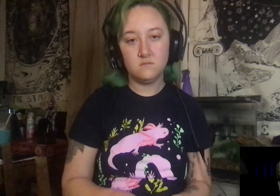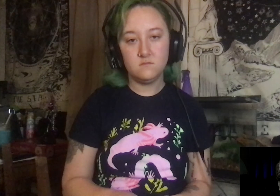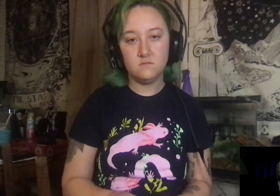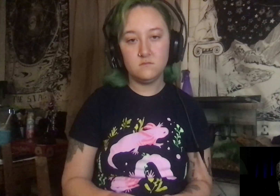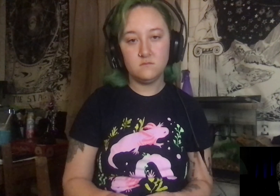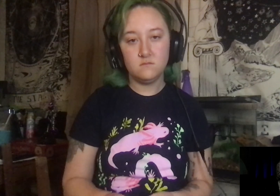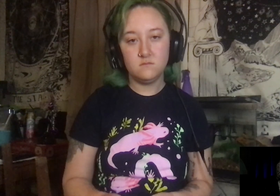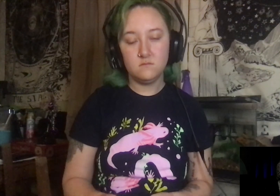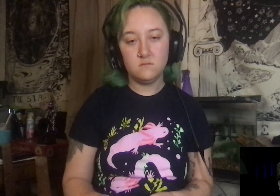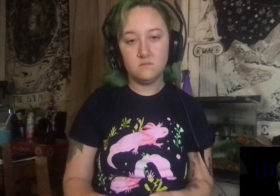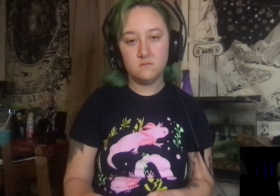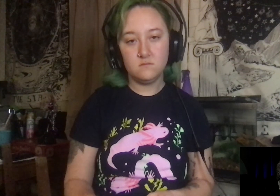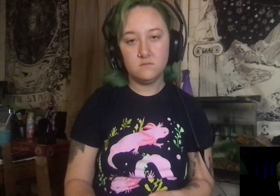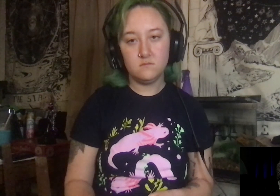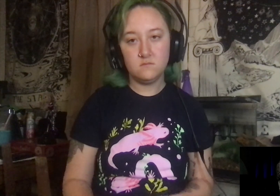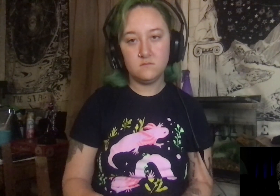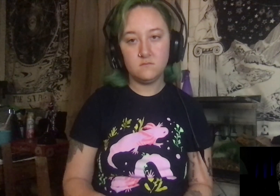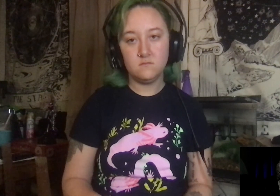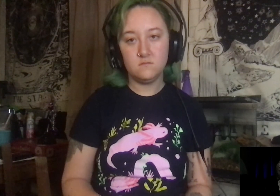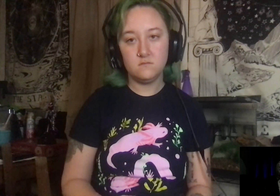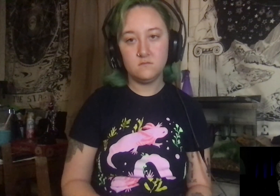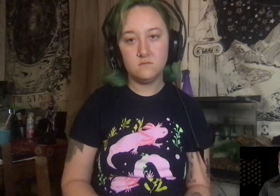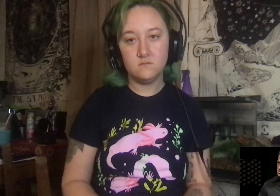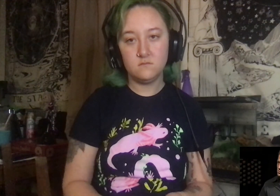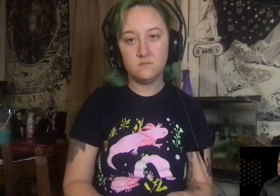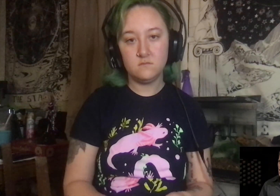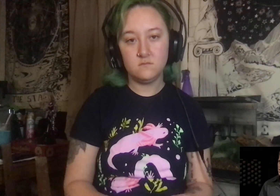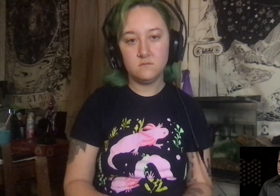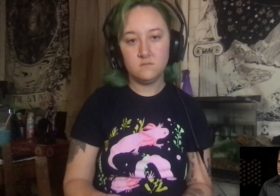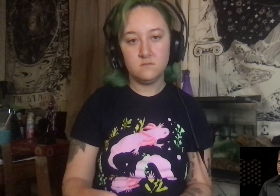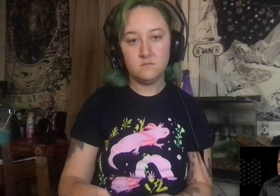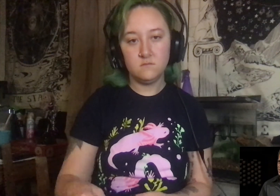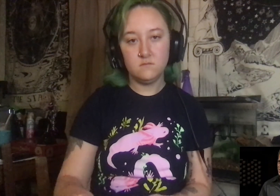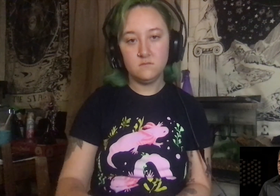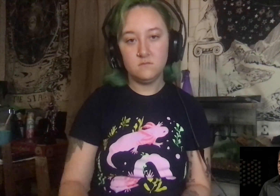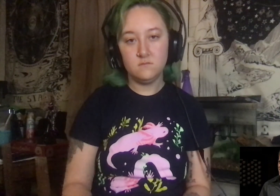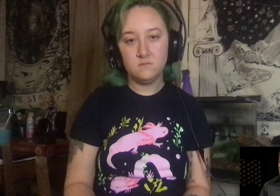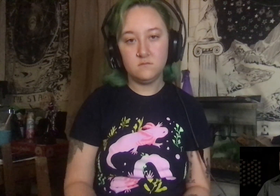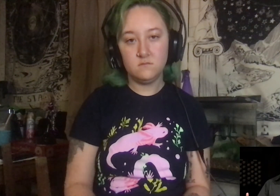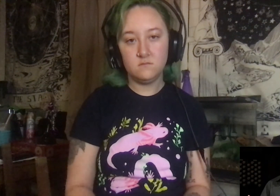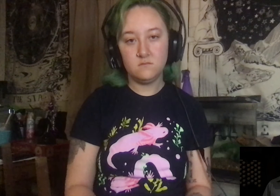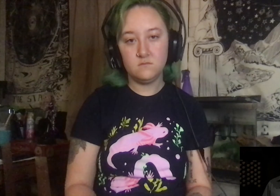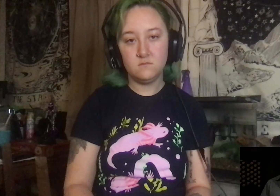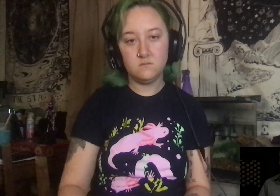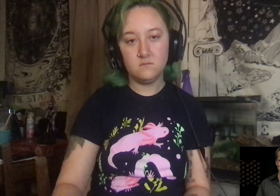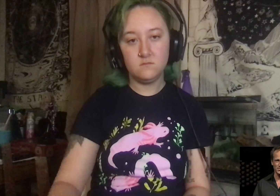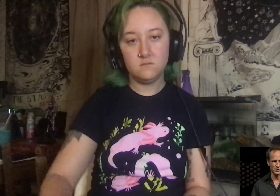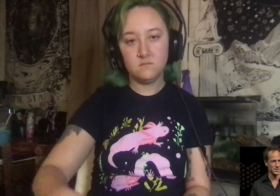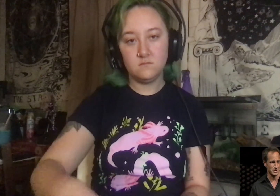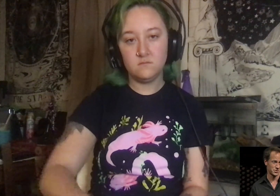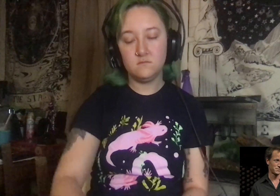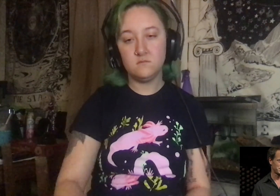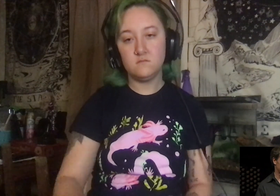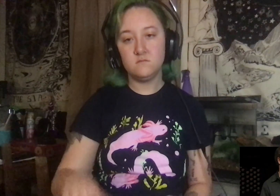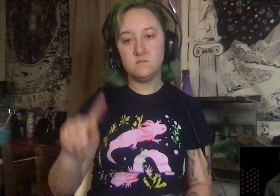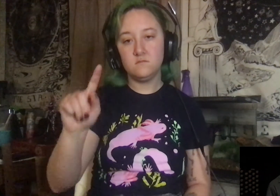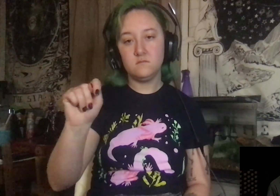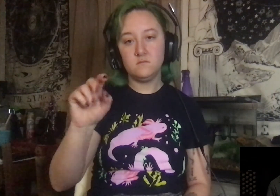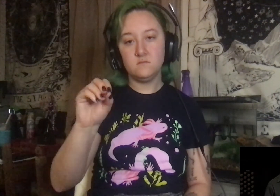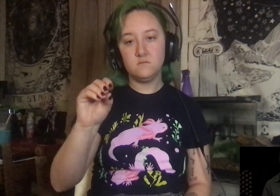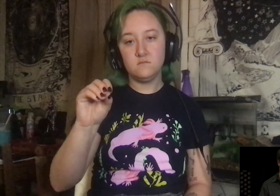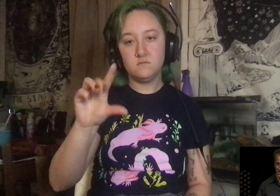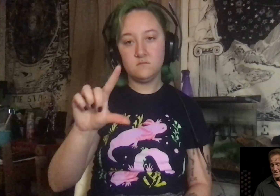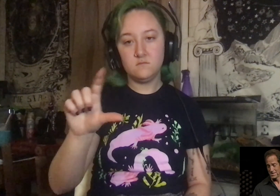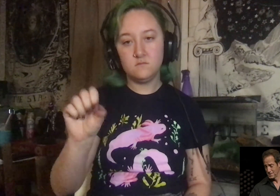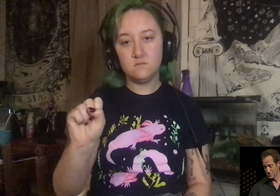goes inside of it. So we've got this new toolbox, Our tools today don't look like shovels and